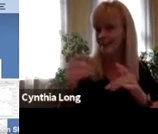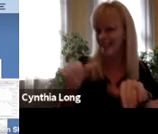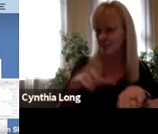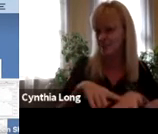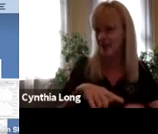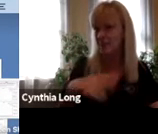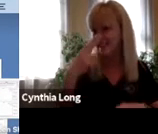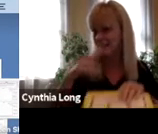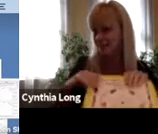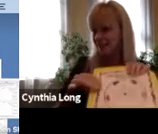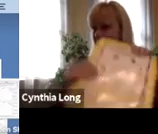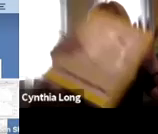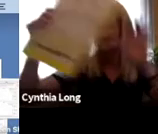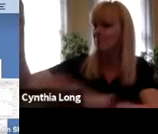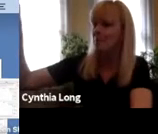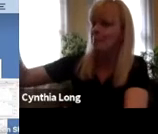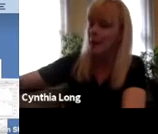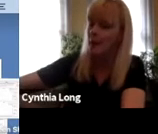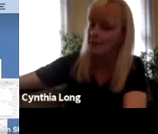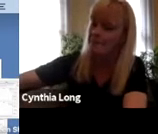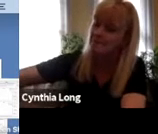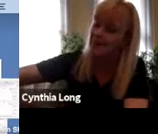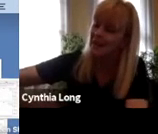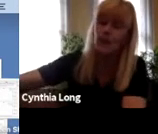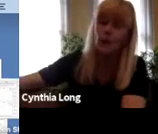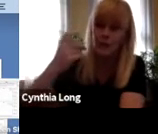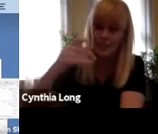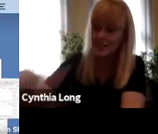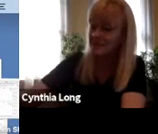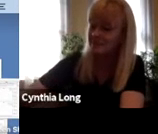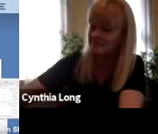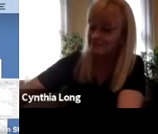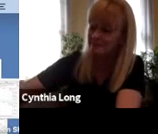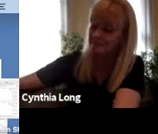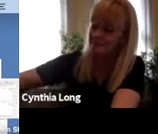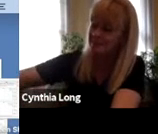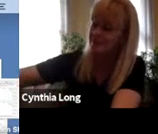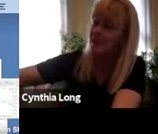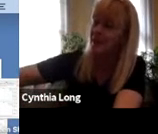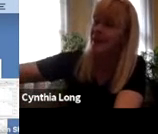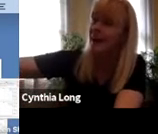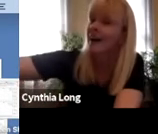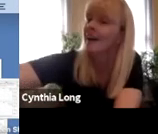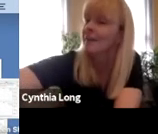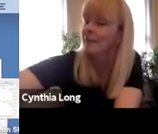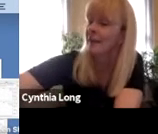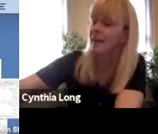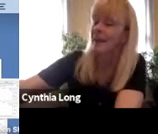your whole class at the same time. It's kind of fun. Okay, any questions?